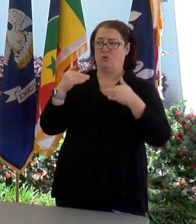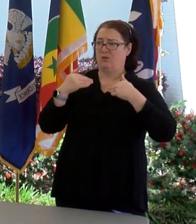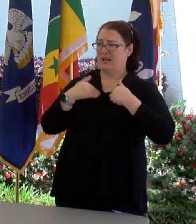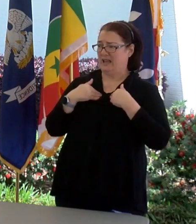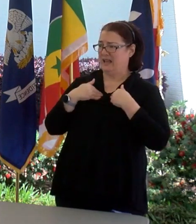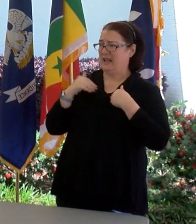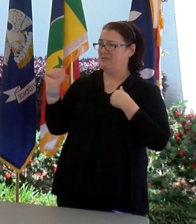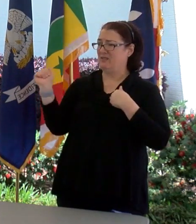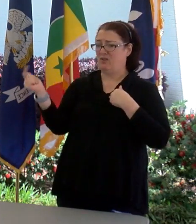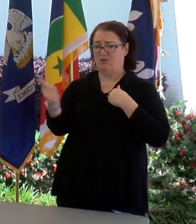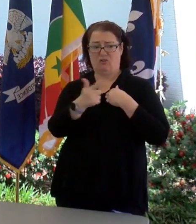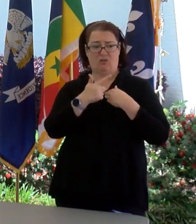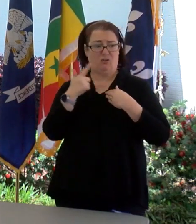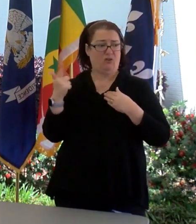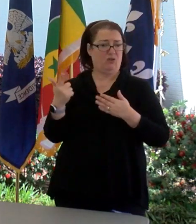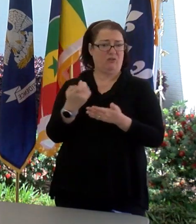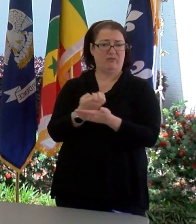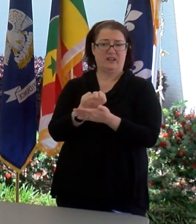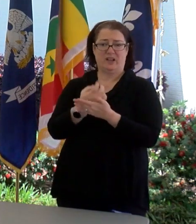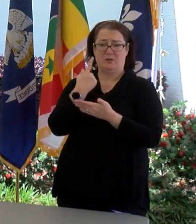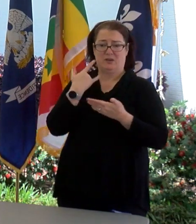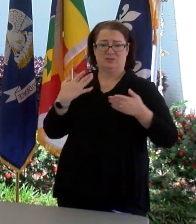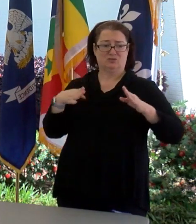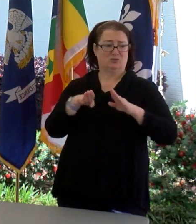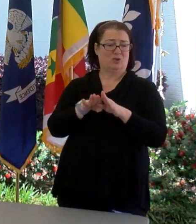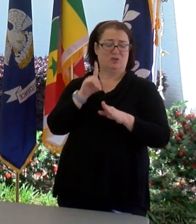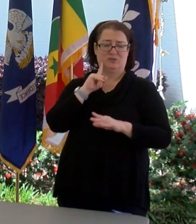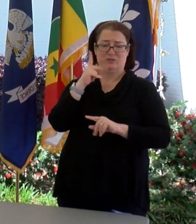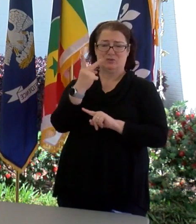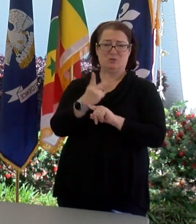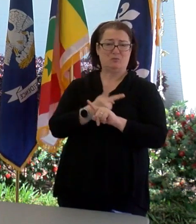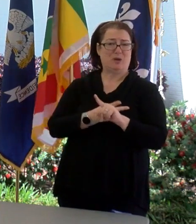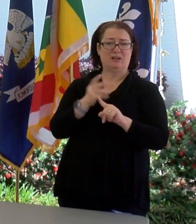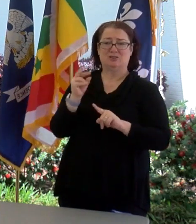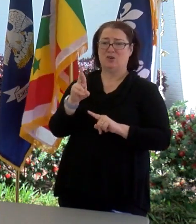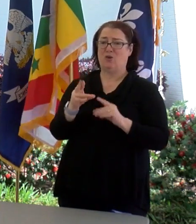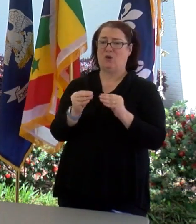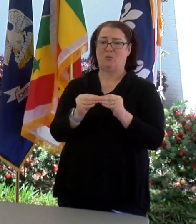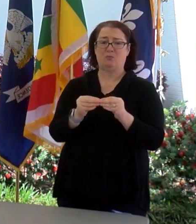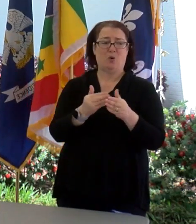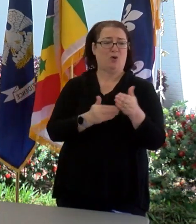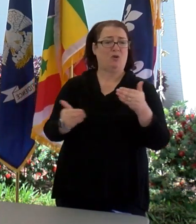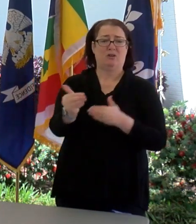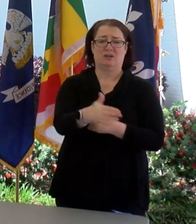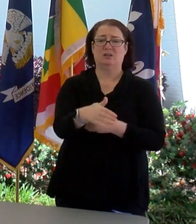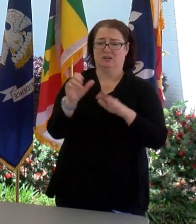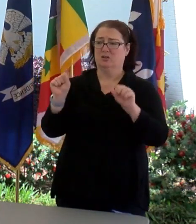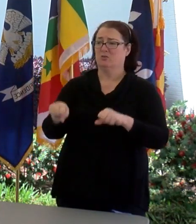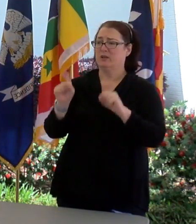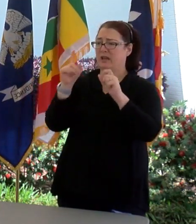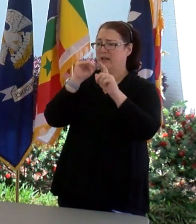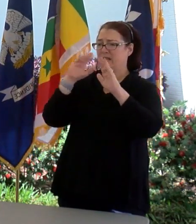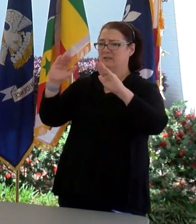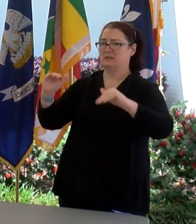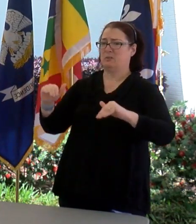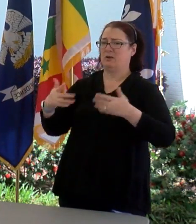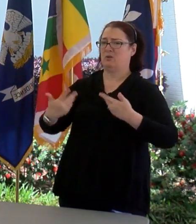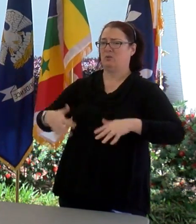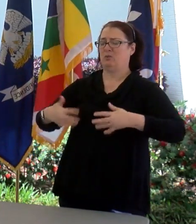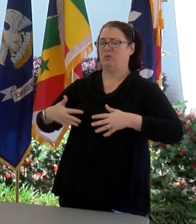closed for two months or more. We can expect significant impact on financial markets,